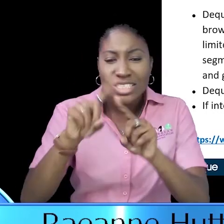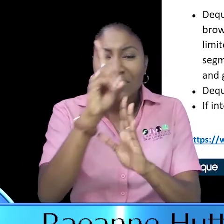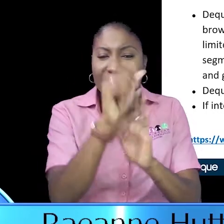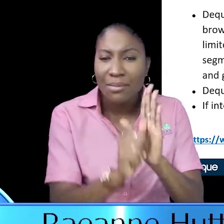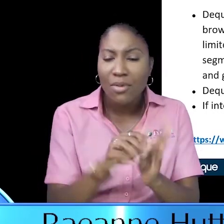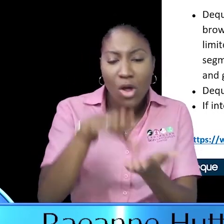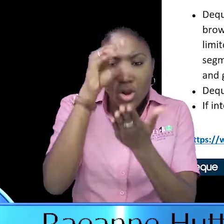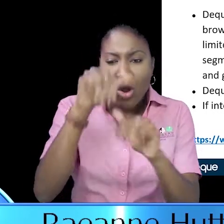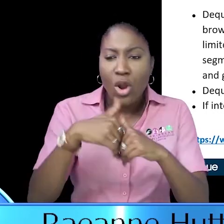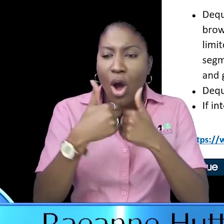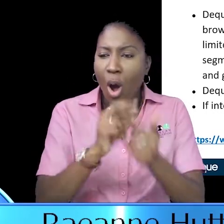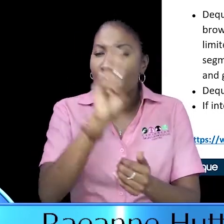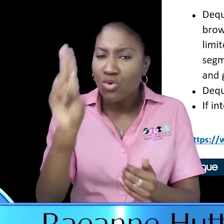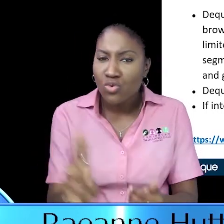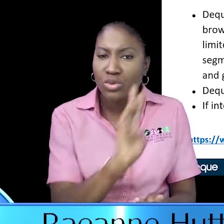And